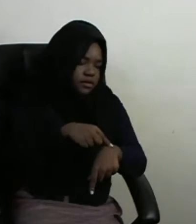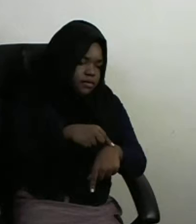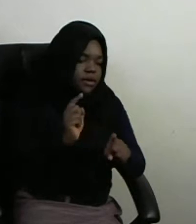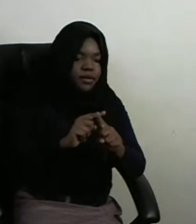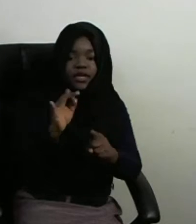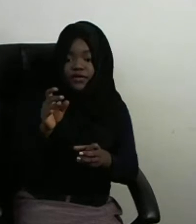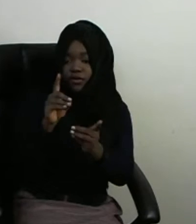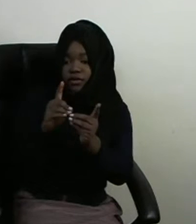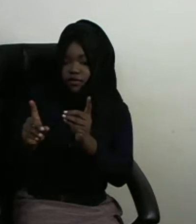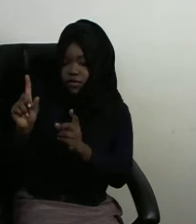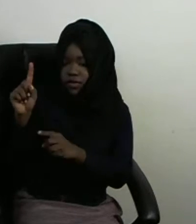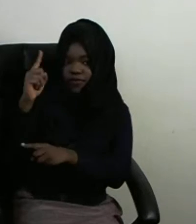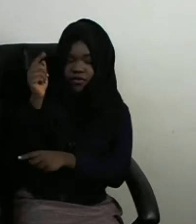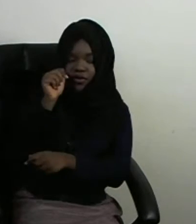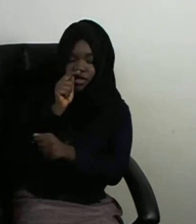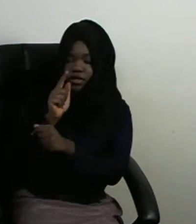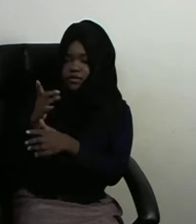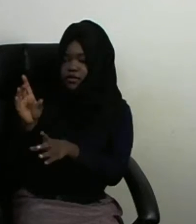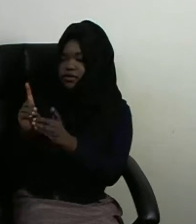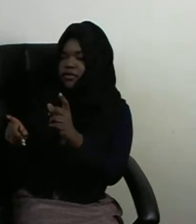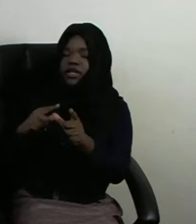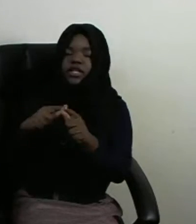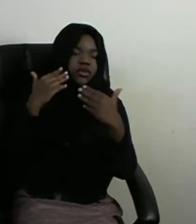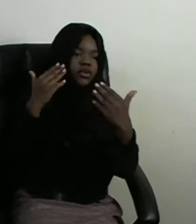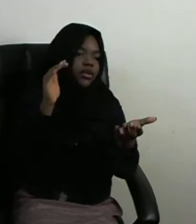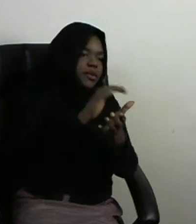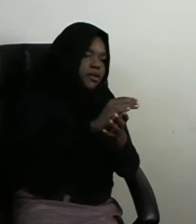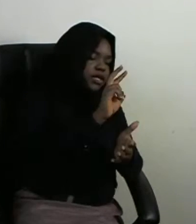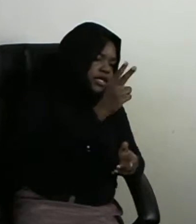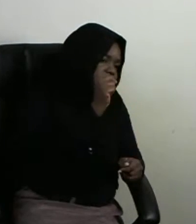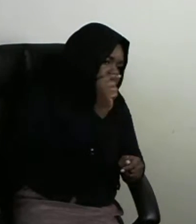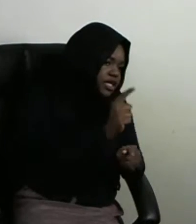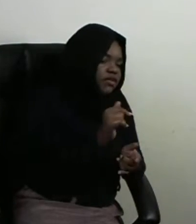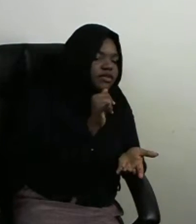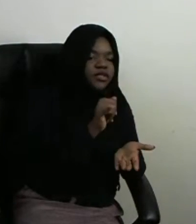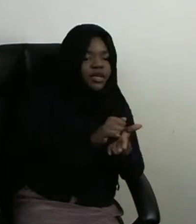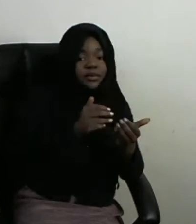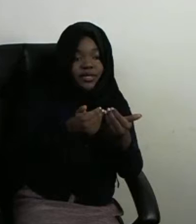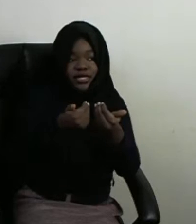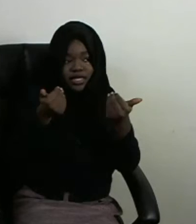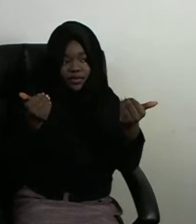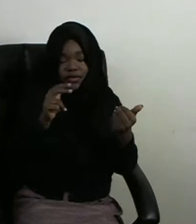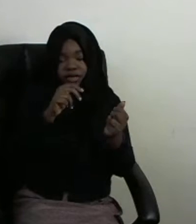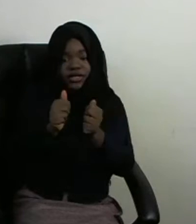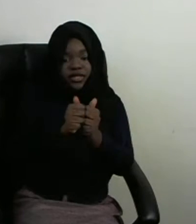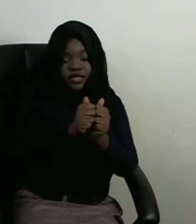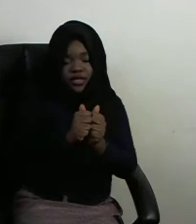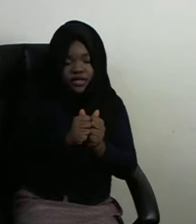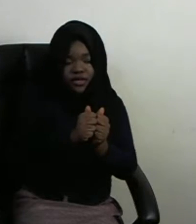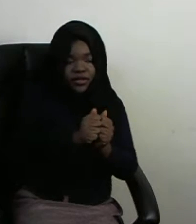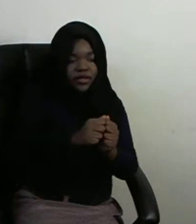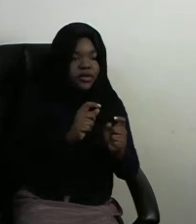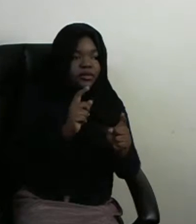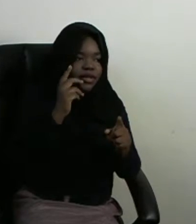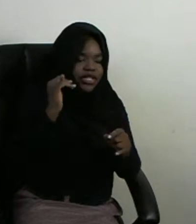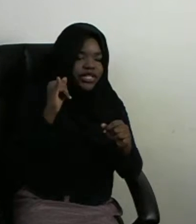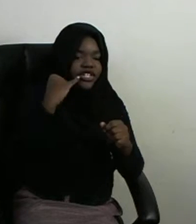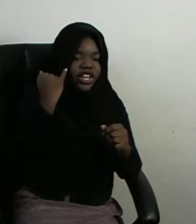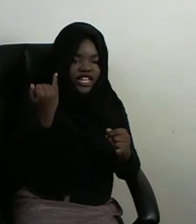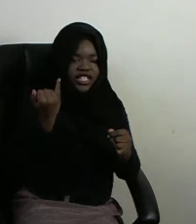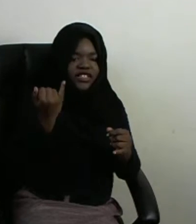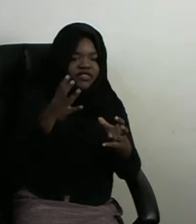But if you divorce the first, you can marry the second. That would be separate. Definitely, jealousy and